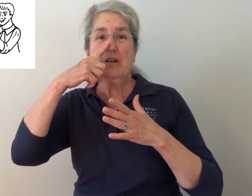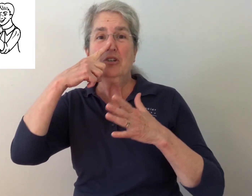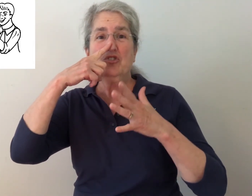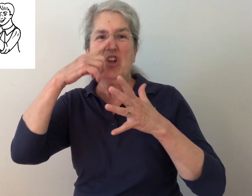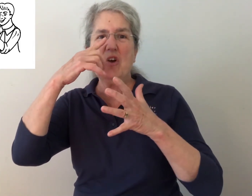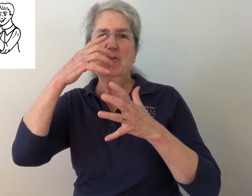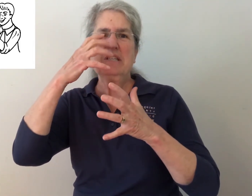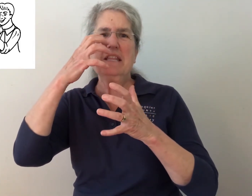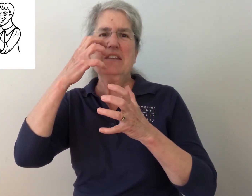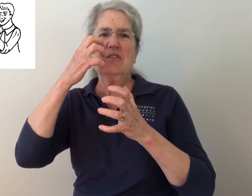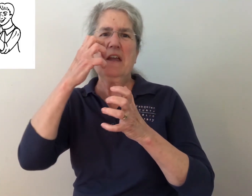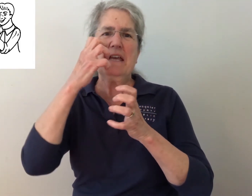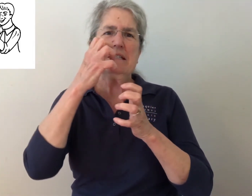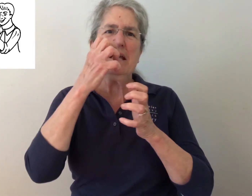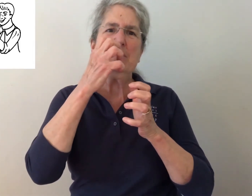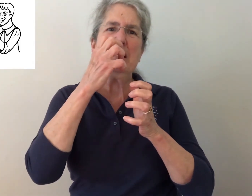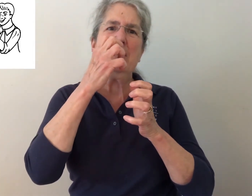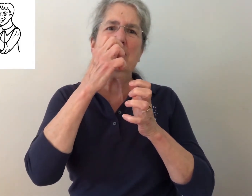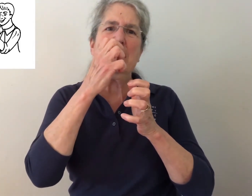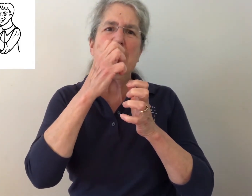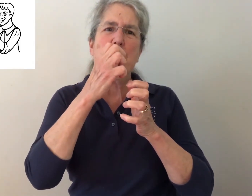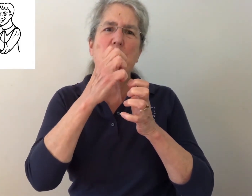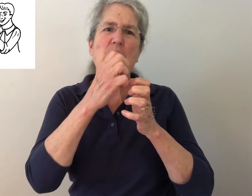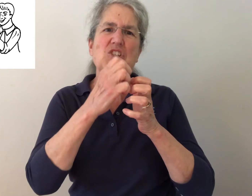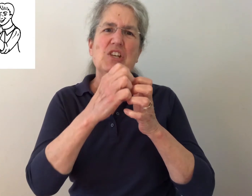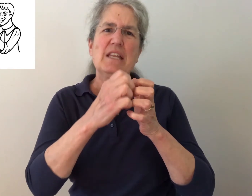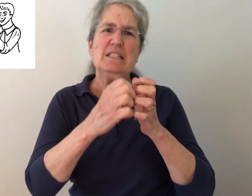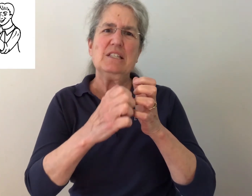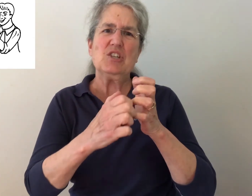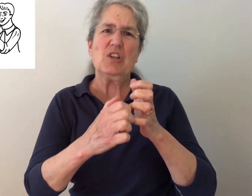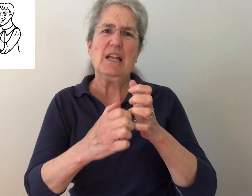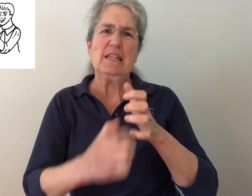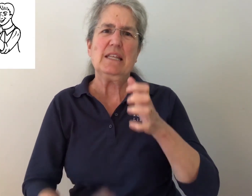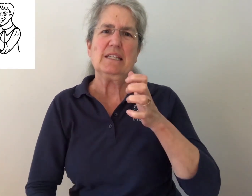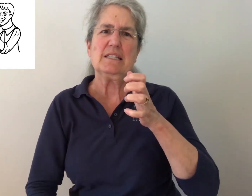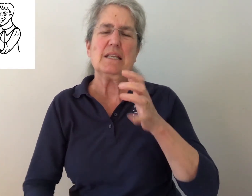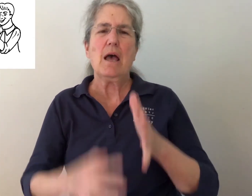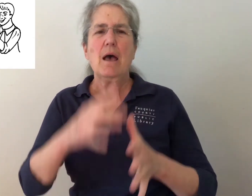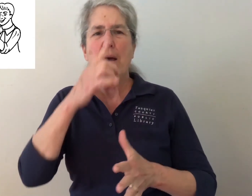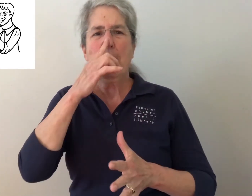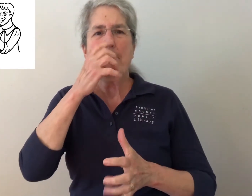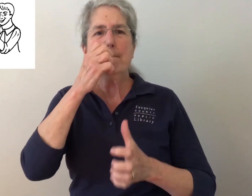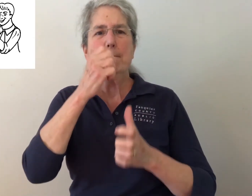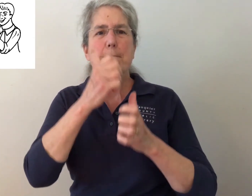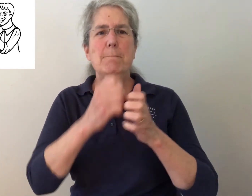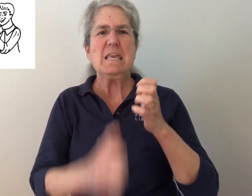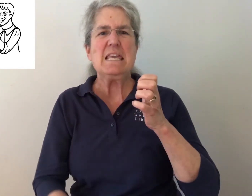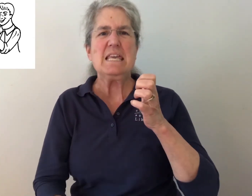start at your nose and then your hands come together and they brush against each other like this. Mean.